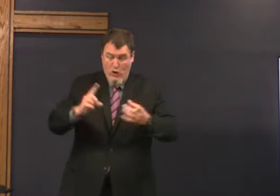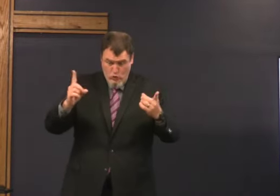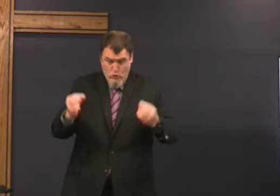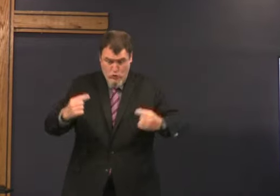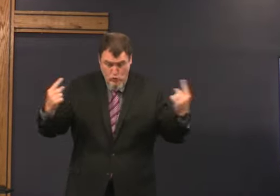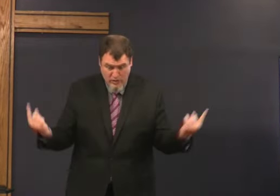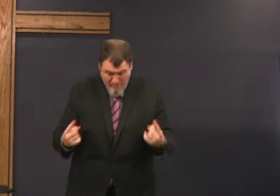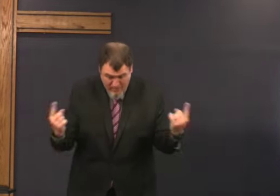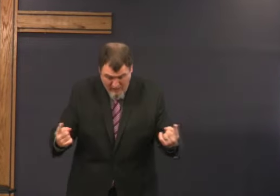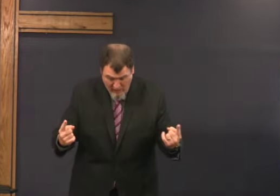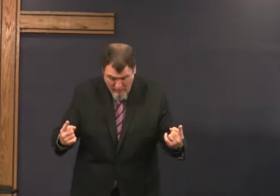then,